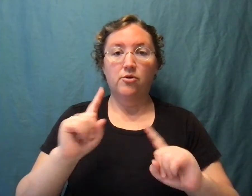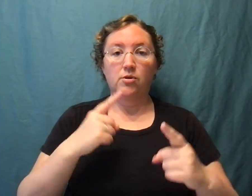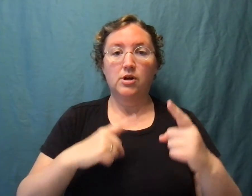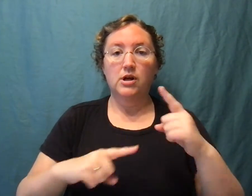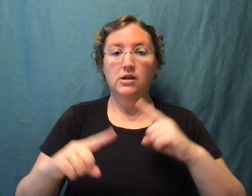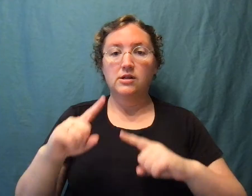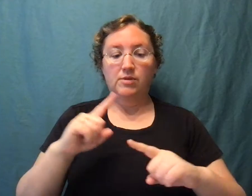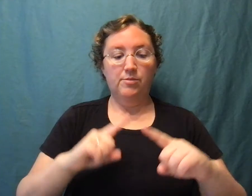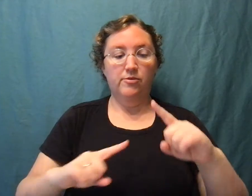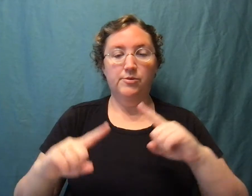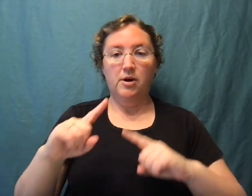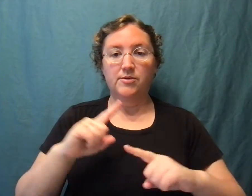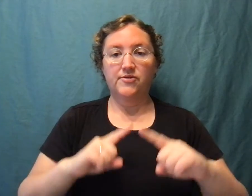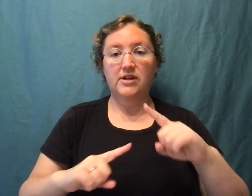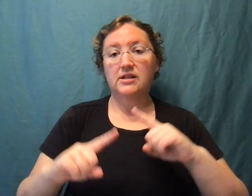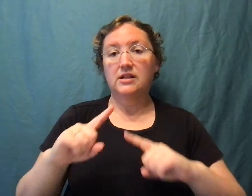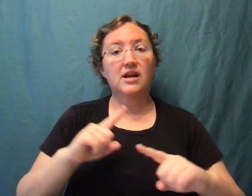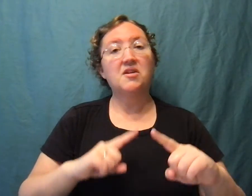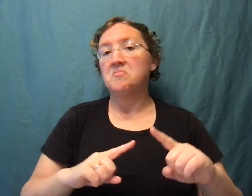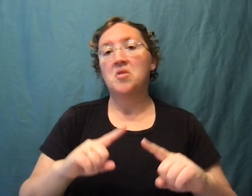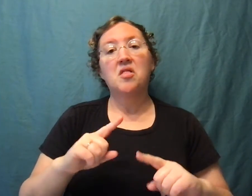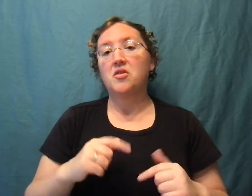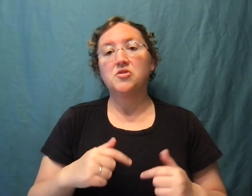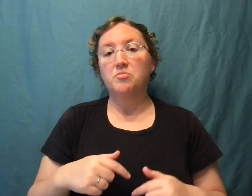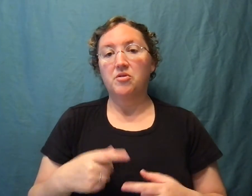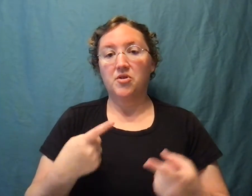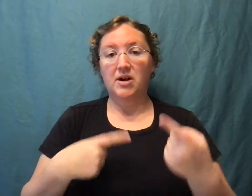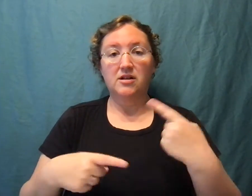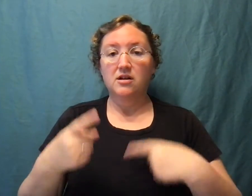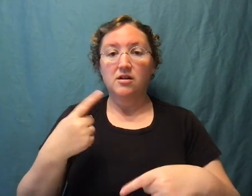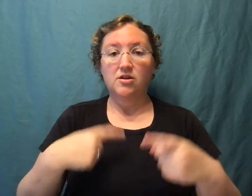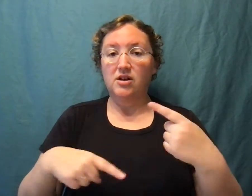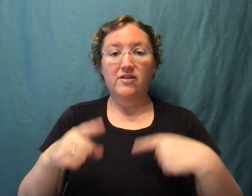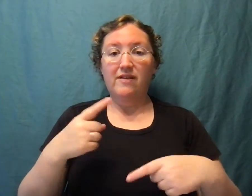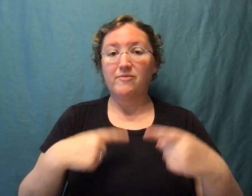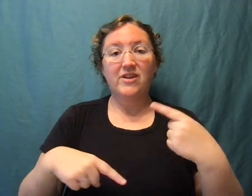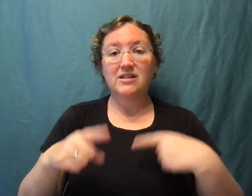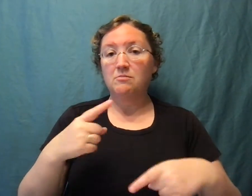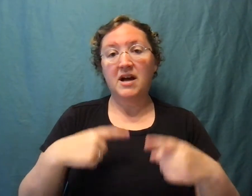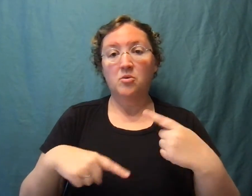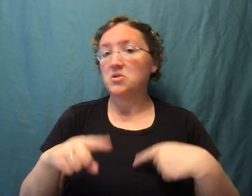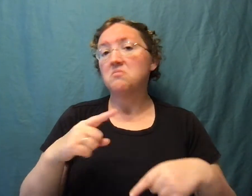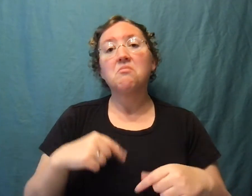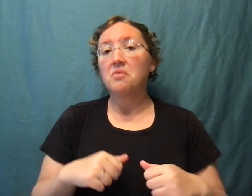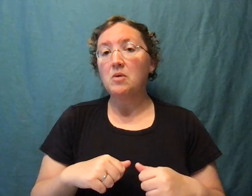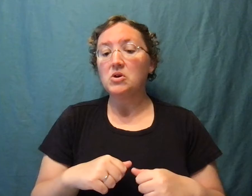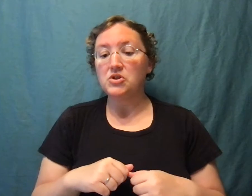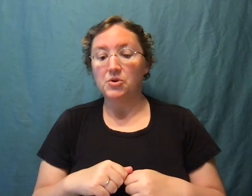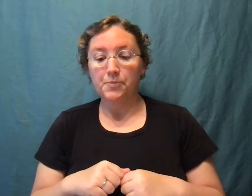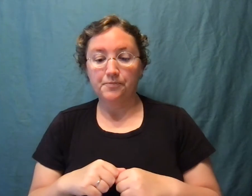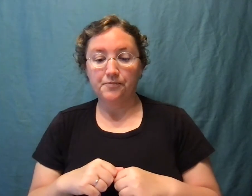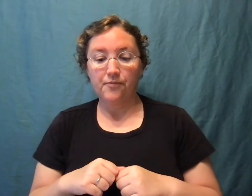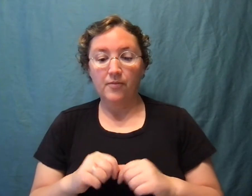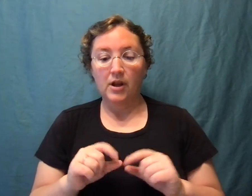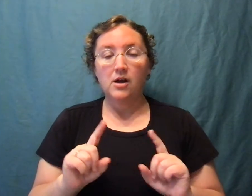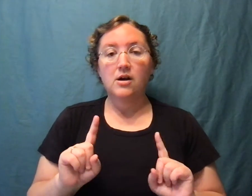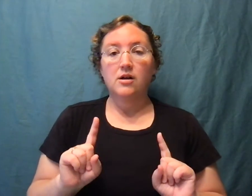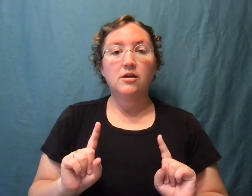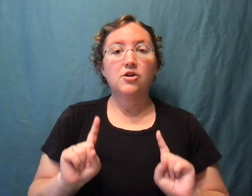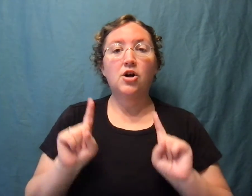forward. Some people's palms are facing down. Those are both correct. You can even have them facing backwards. That works too.